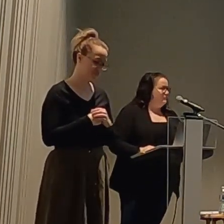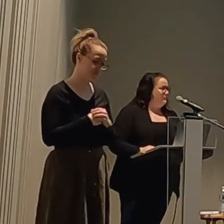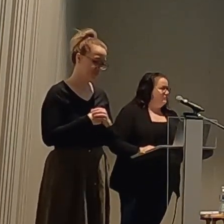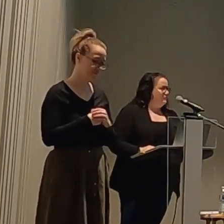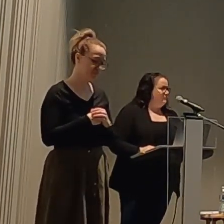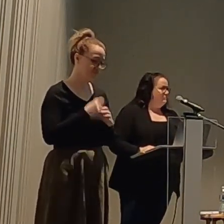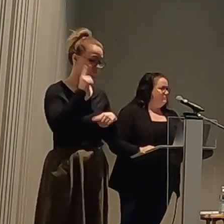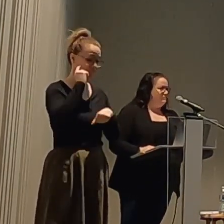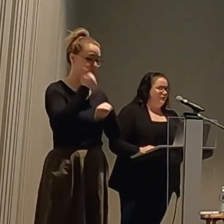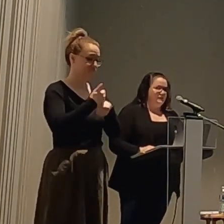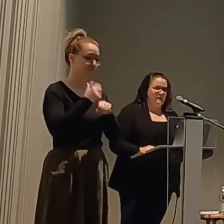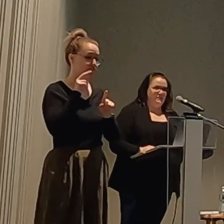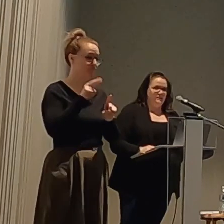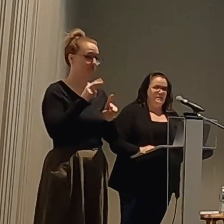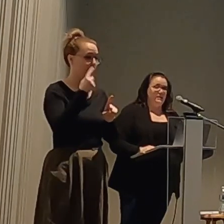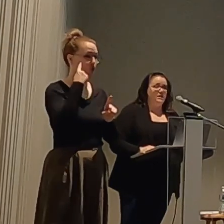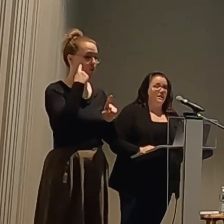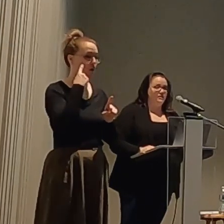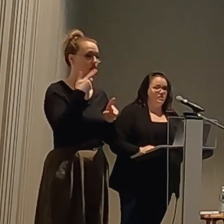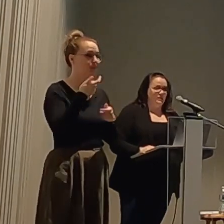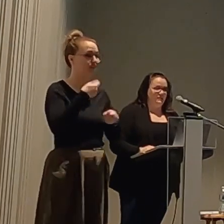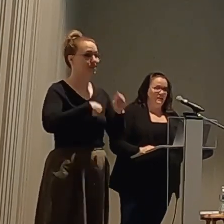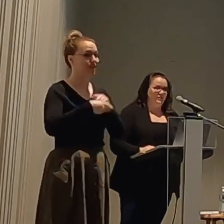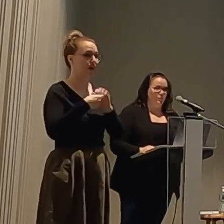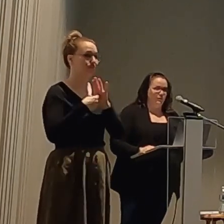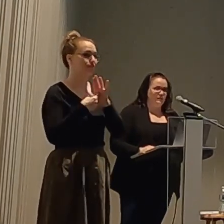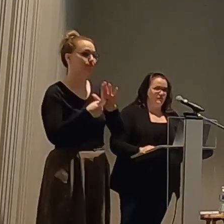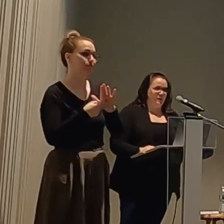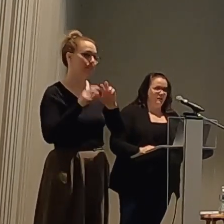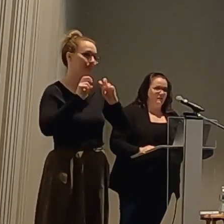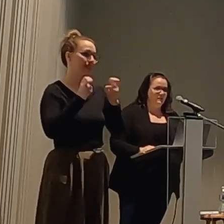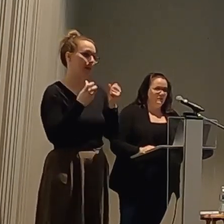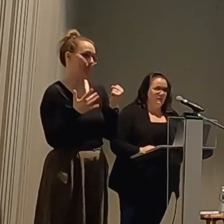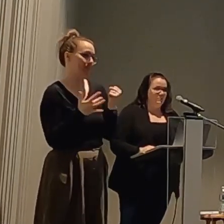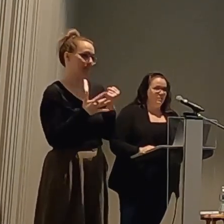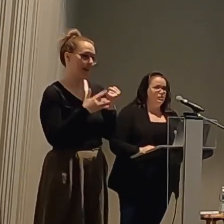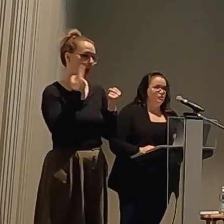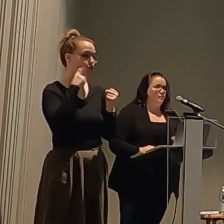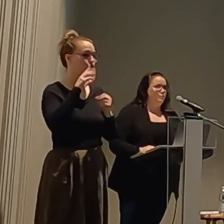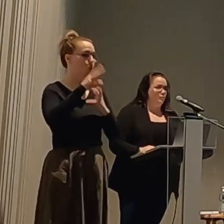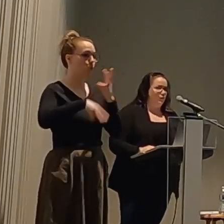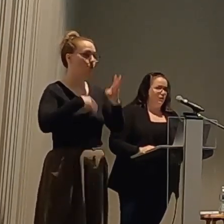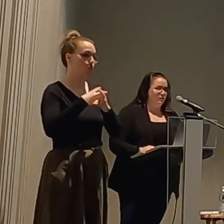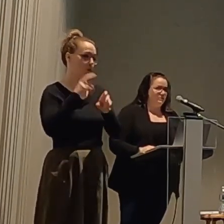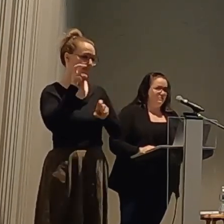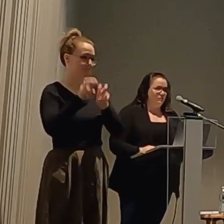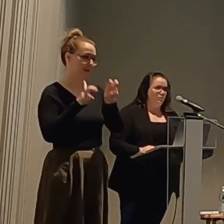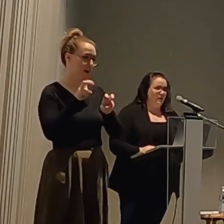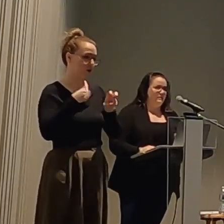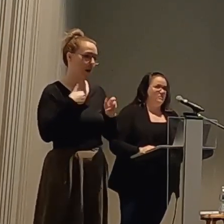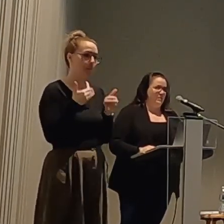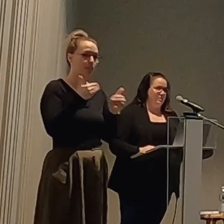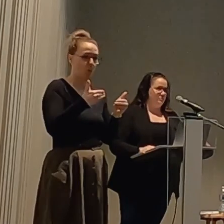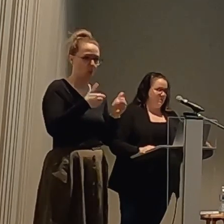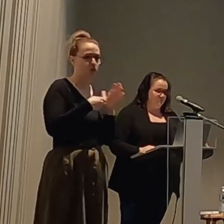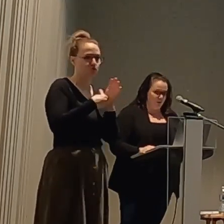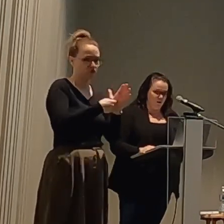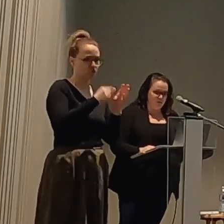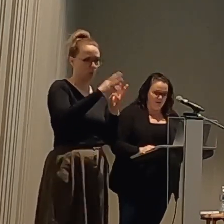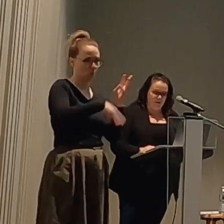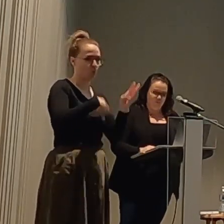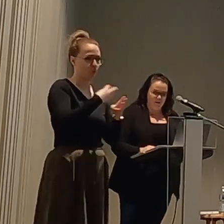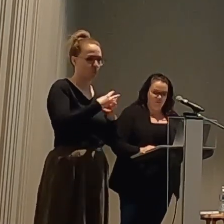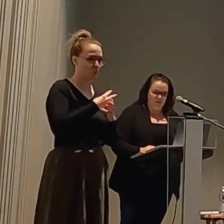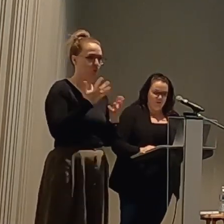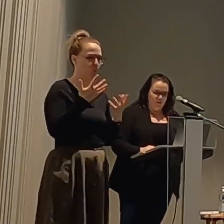of presenting technology at the World's Fair, I'm going to show the world what the Spanish people